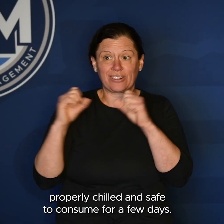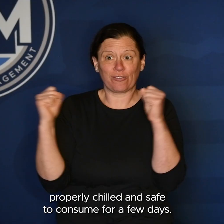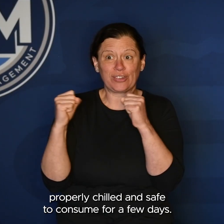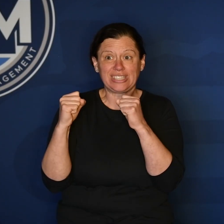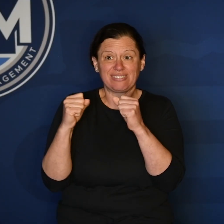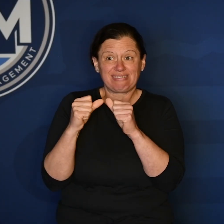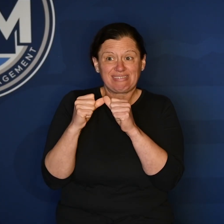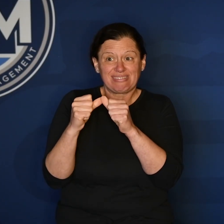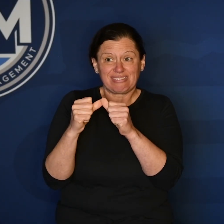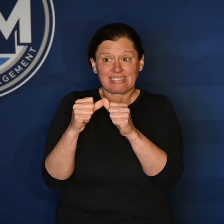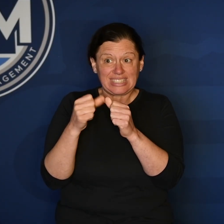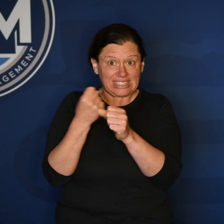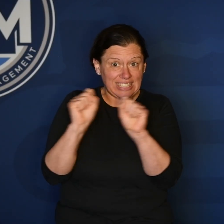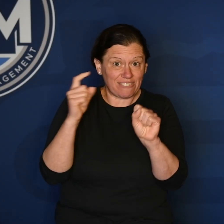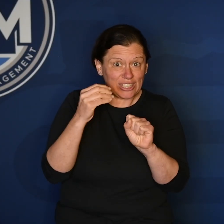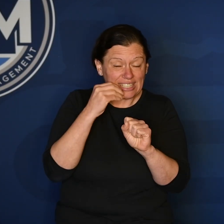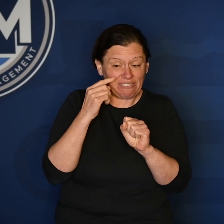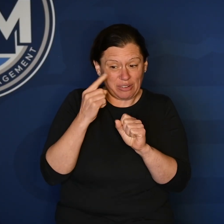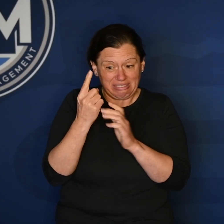few days,